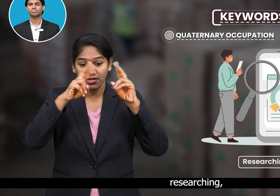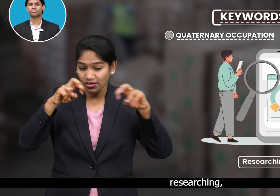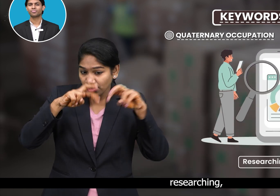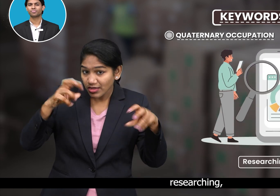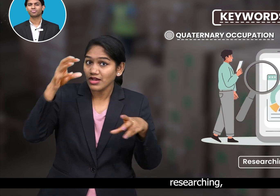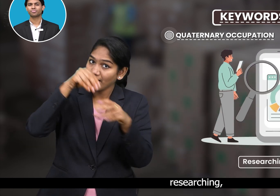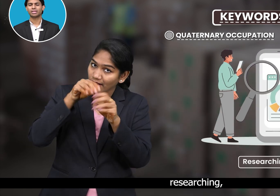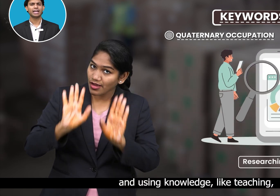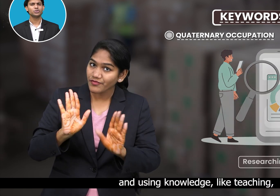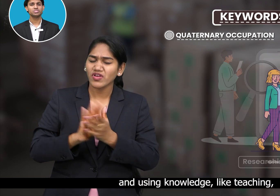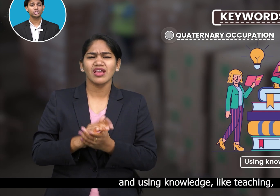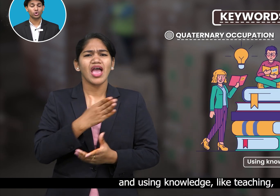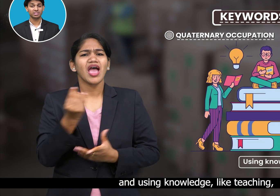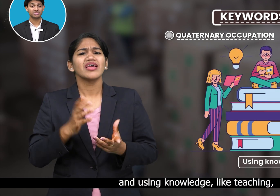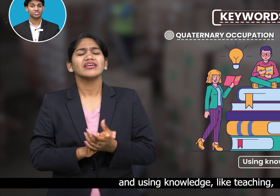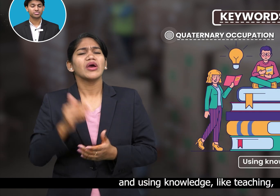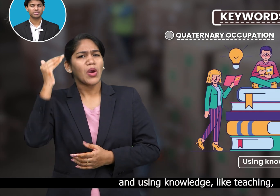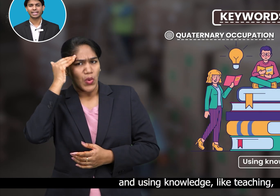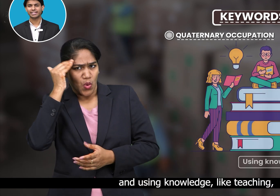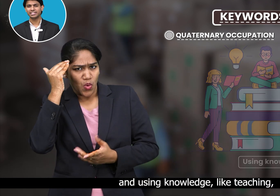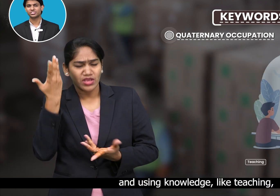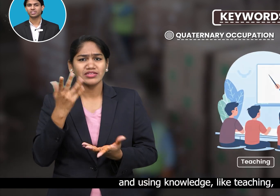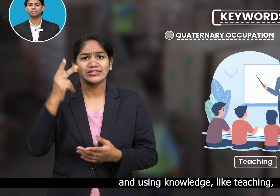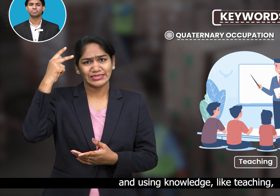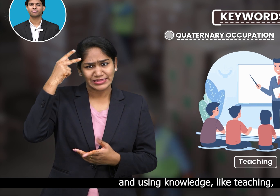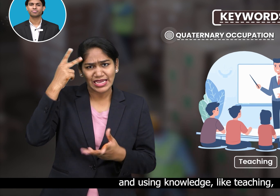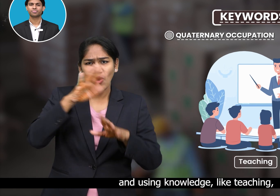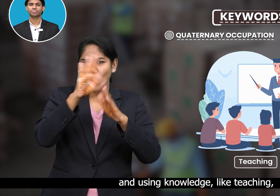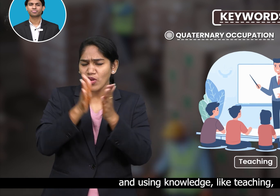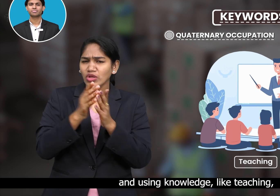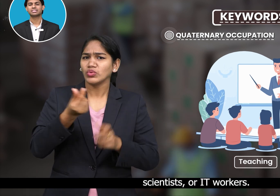researching, and using knowledge like teaching,